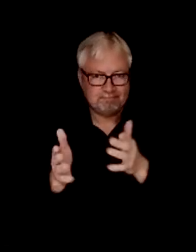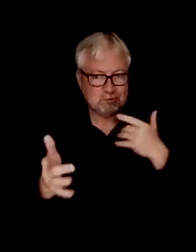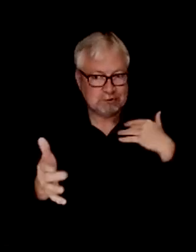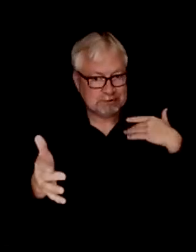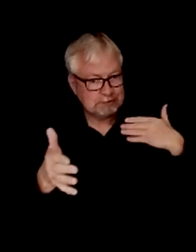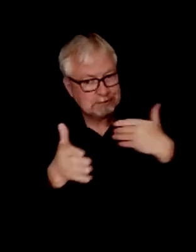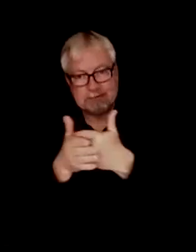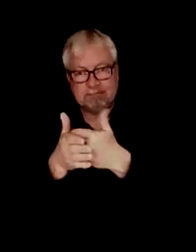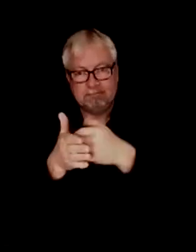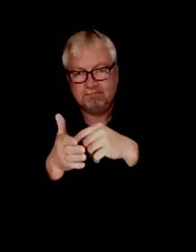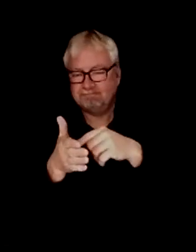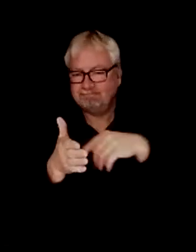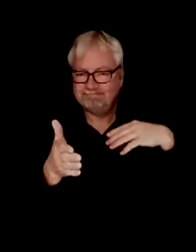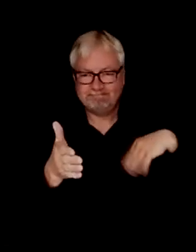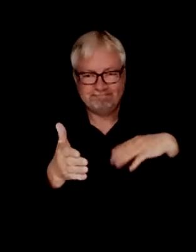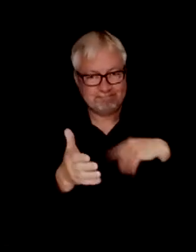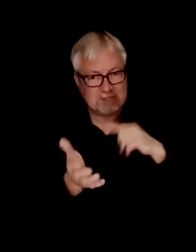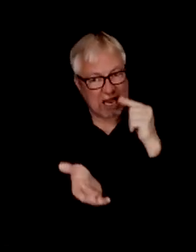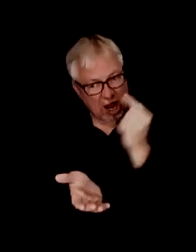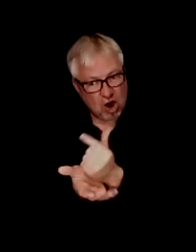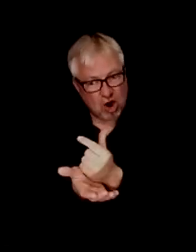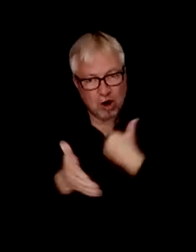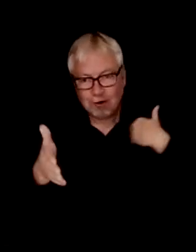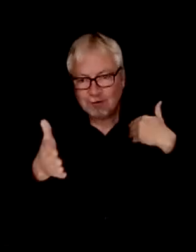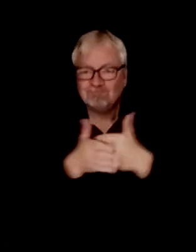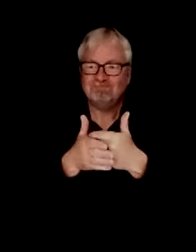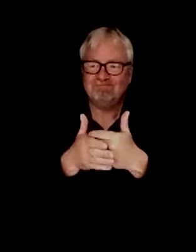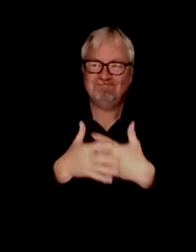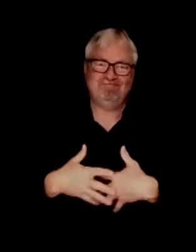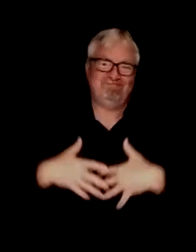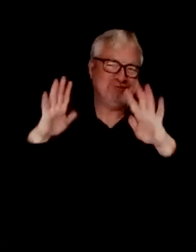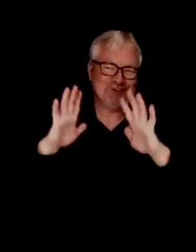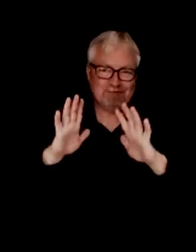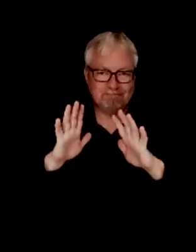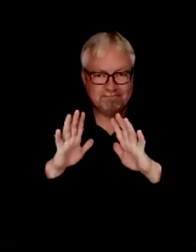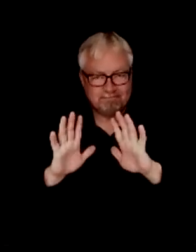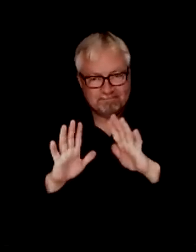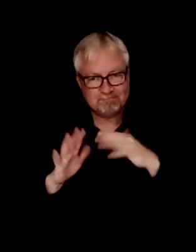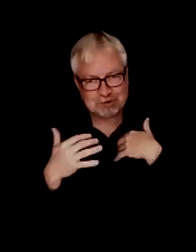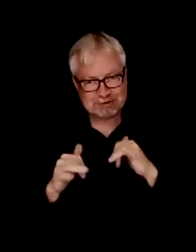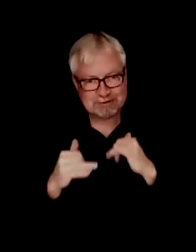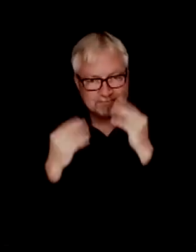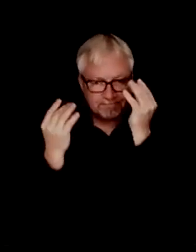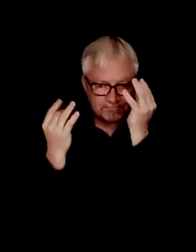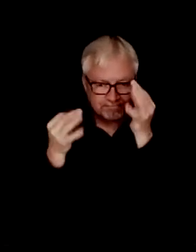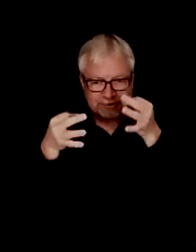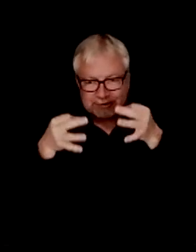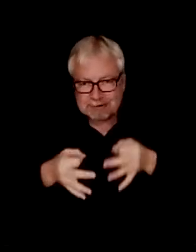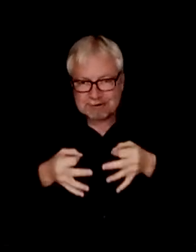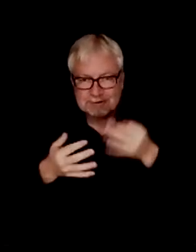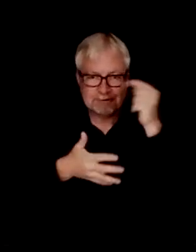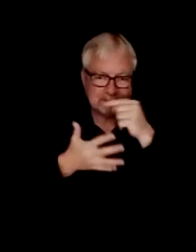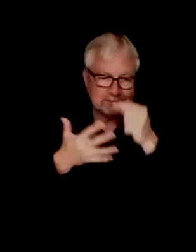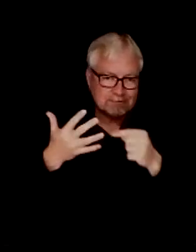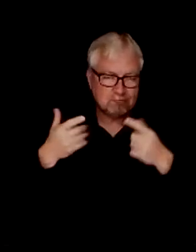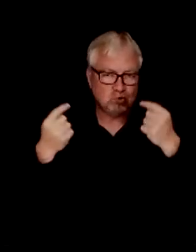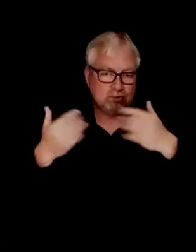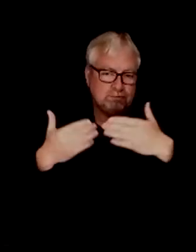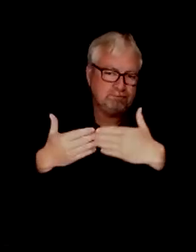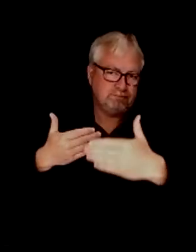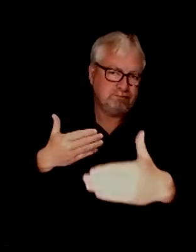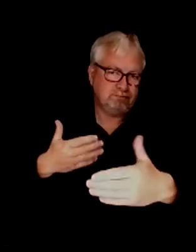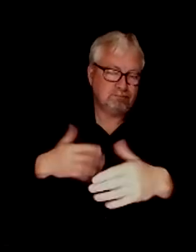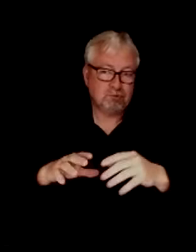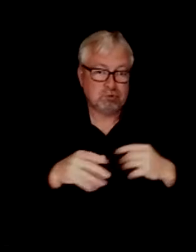on the decisions we all make now and over the coming weeks. Since the start of this pandemic, it's been one